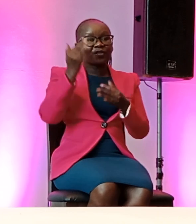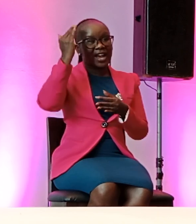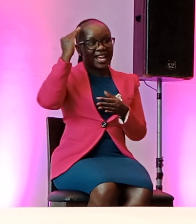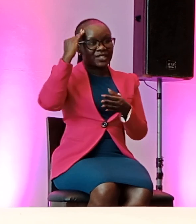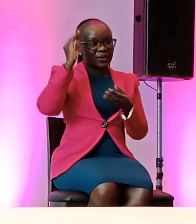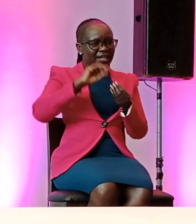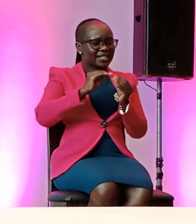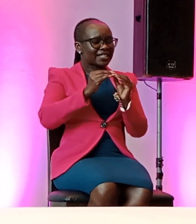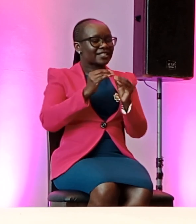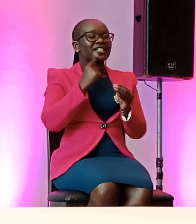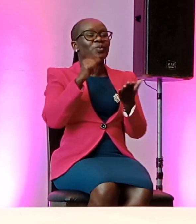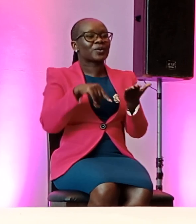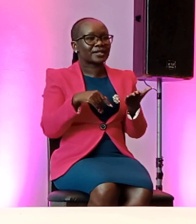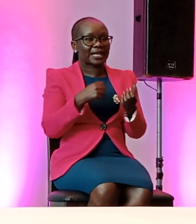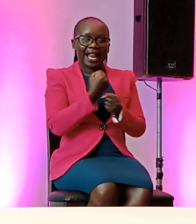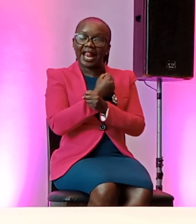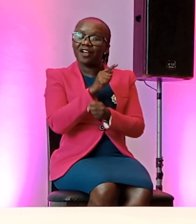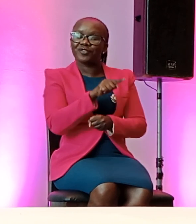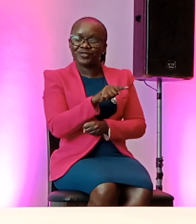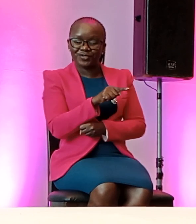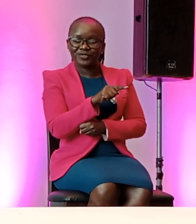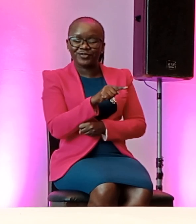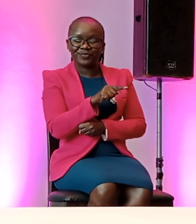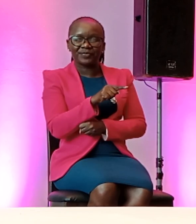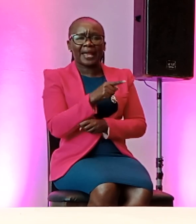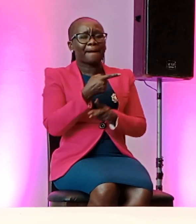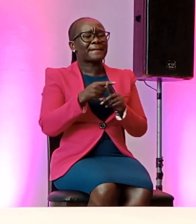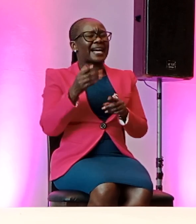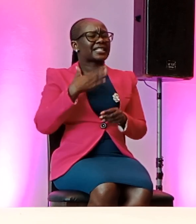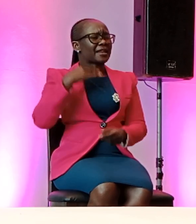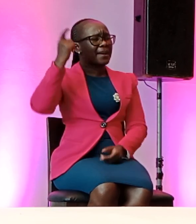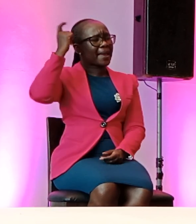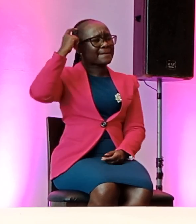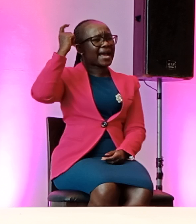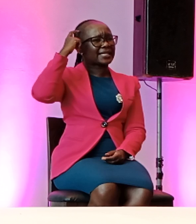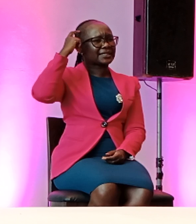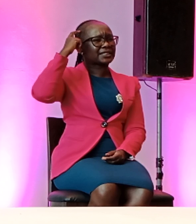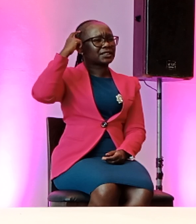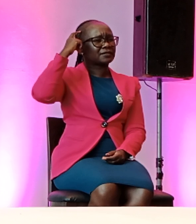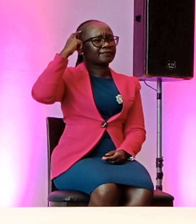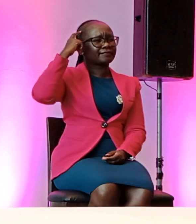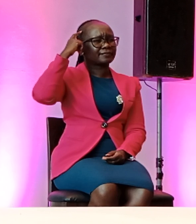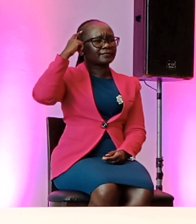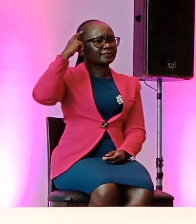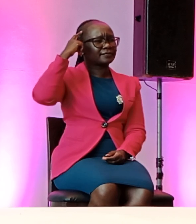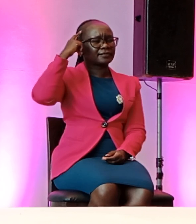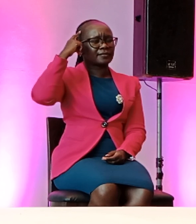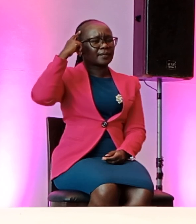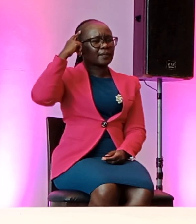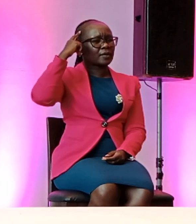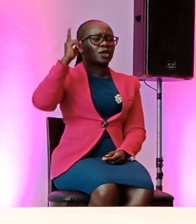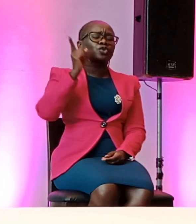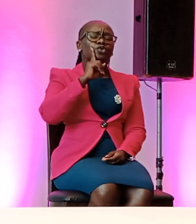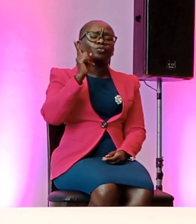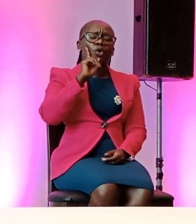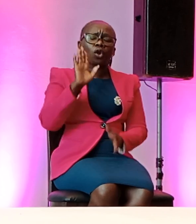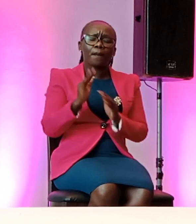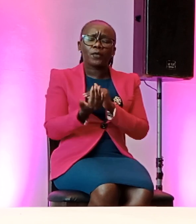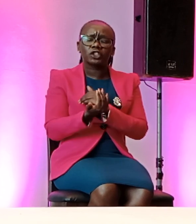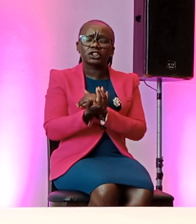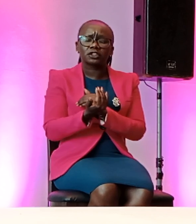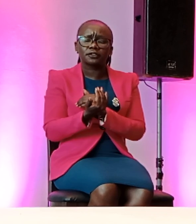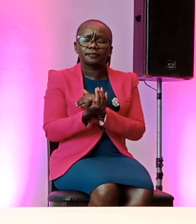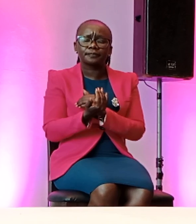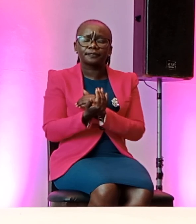kiss him and tell him, love you. But in my mind, I'm like, tomorrow morning,